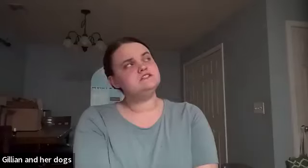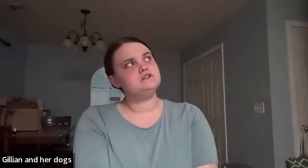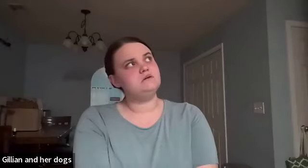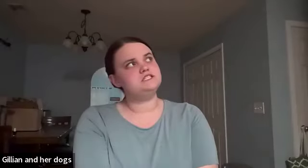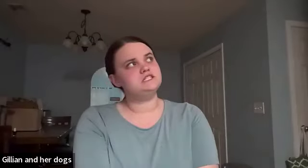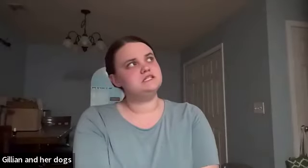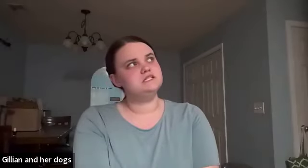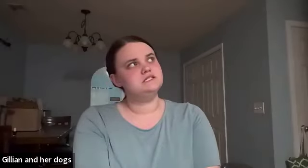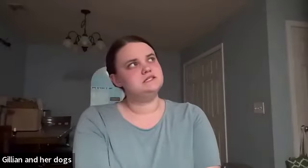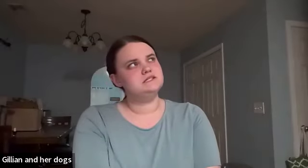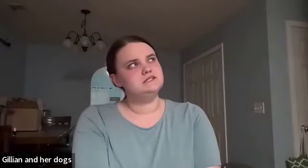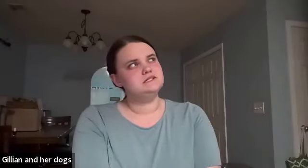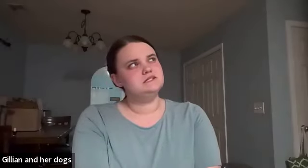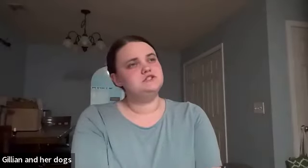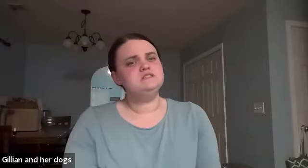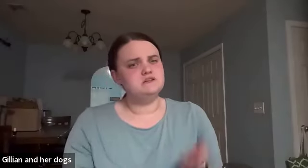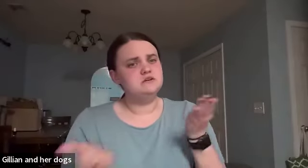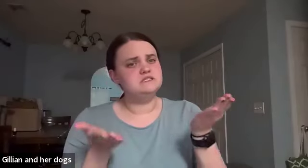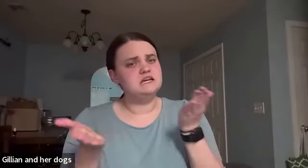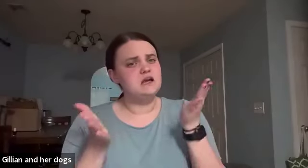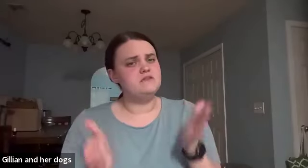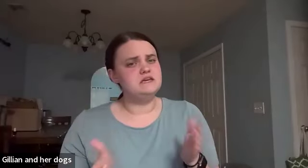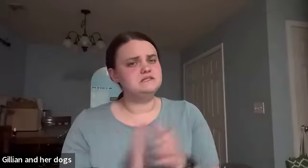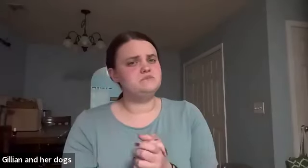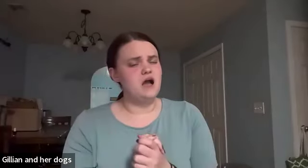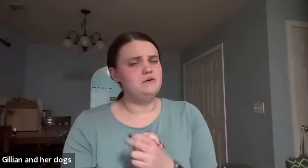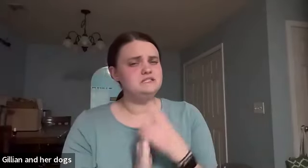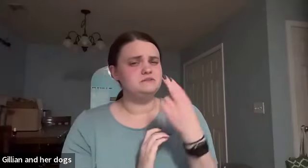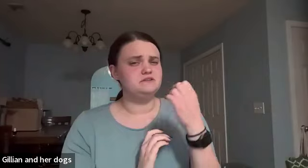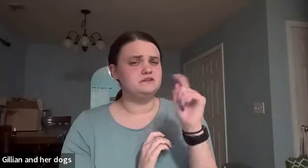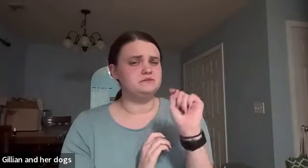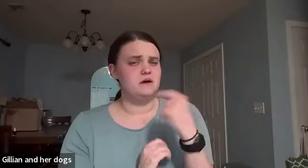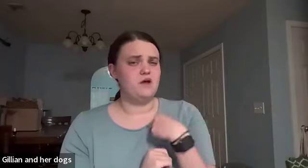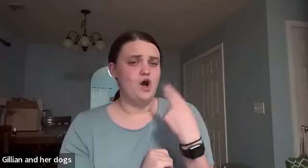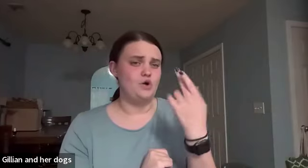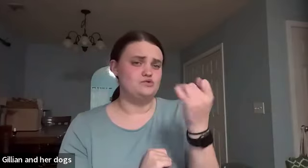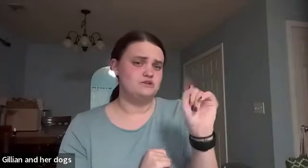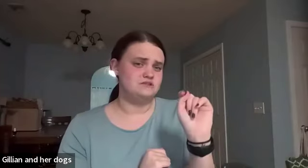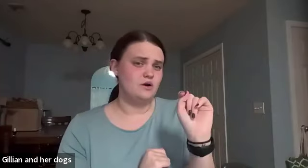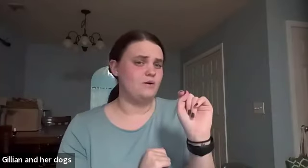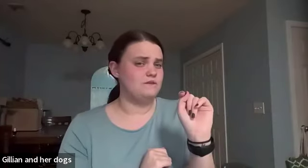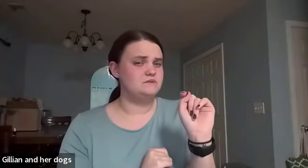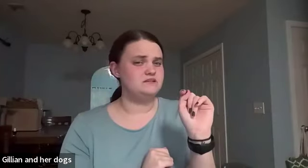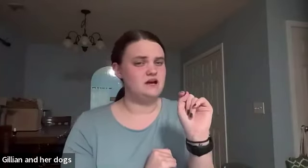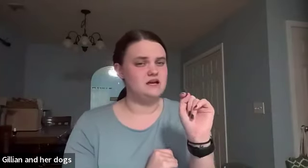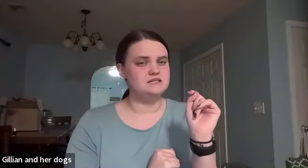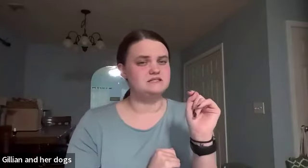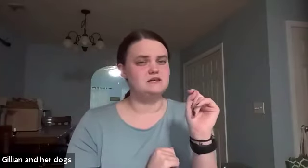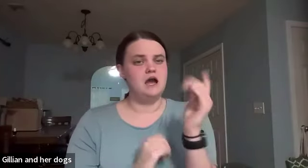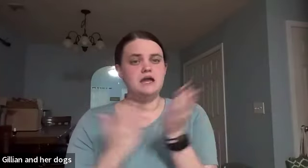That's a good question. You still could say this, but I would typically fingerspell I'm the host only because I